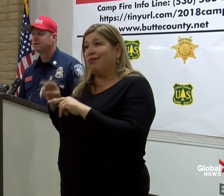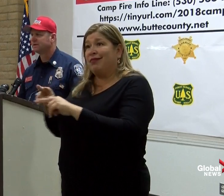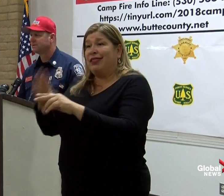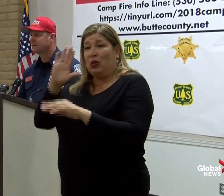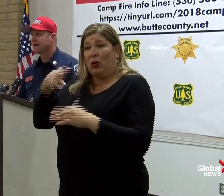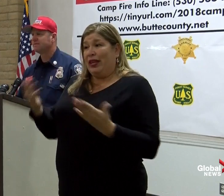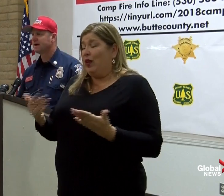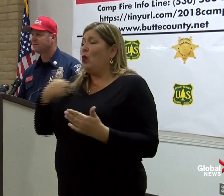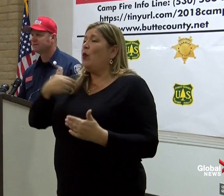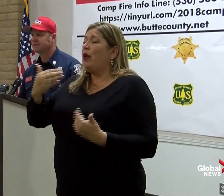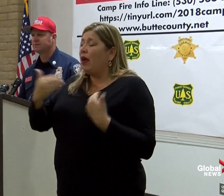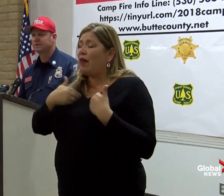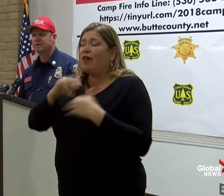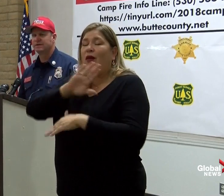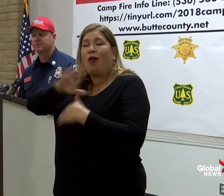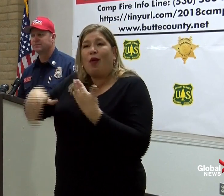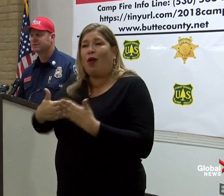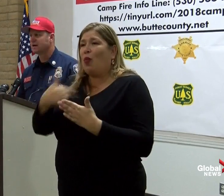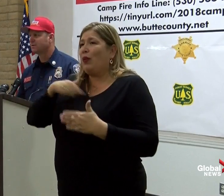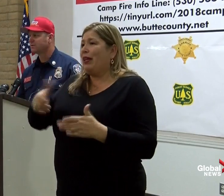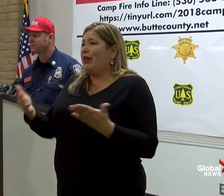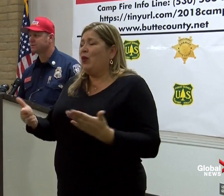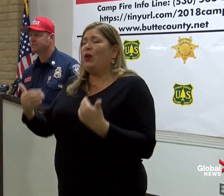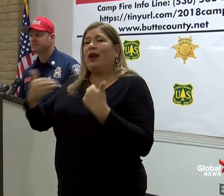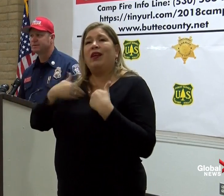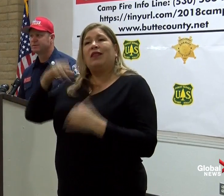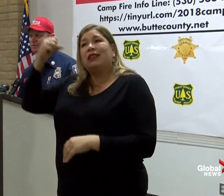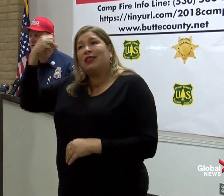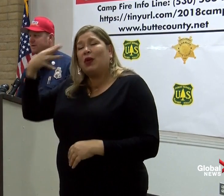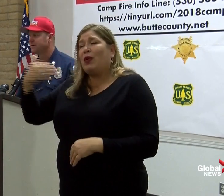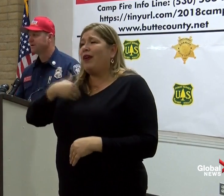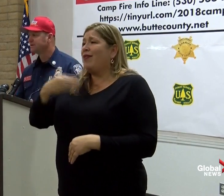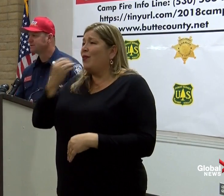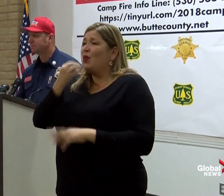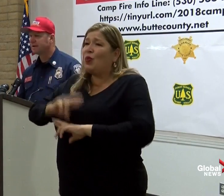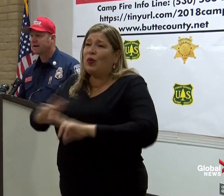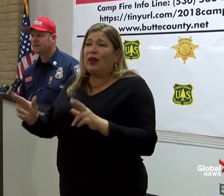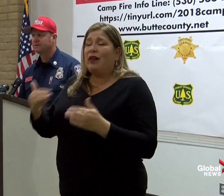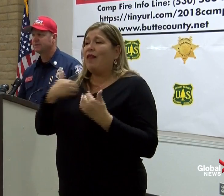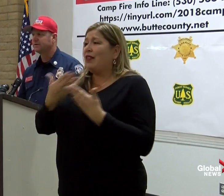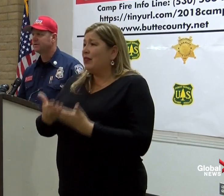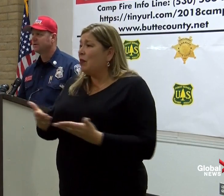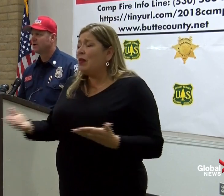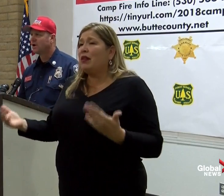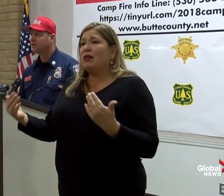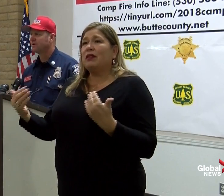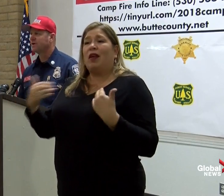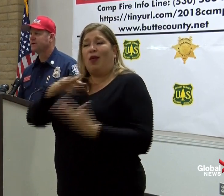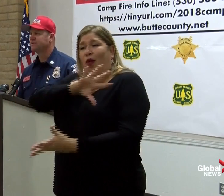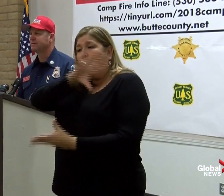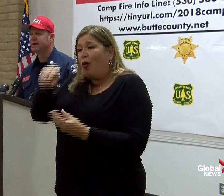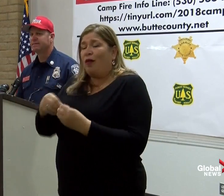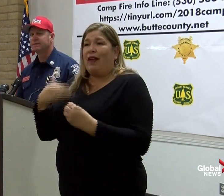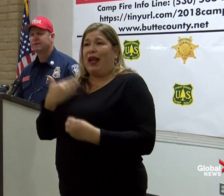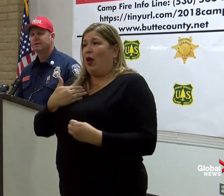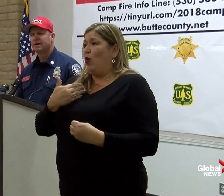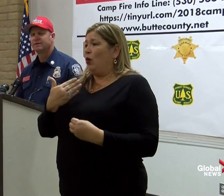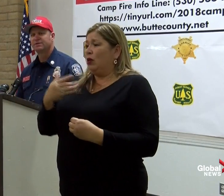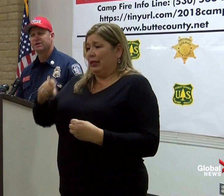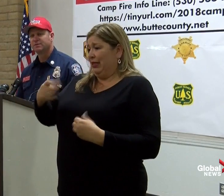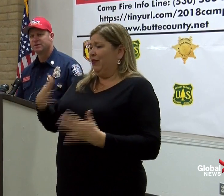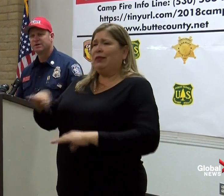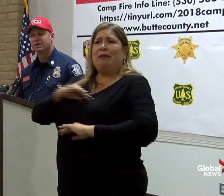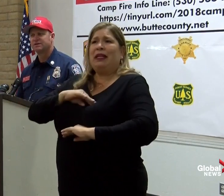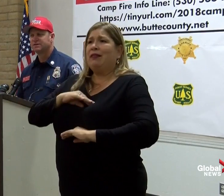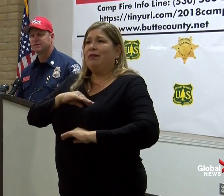that we literally have everything that we need, from showers to food to supply unit. All of our needs are met. And